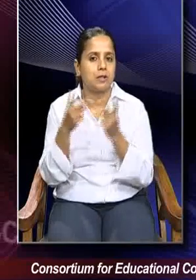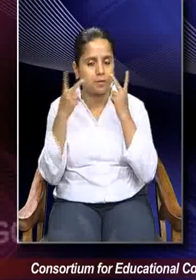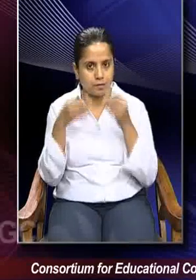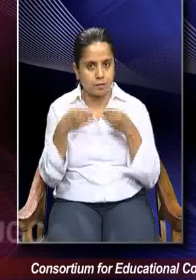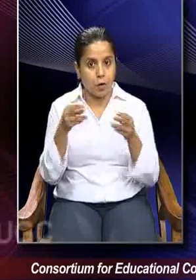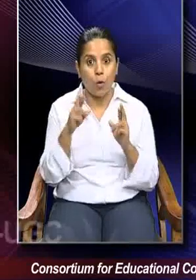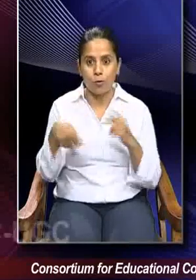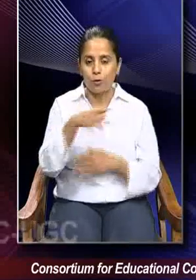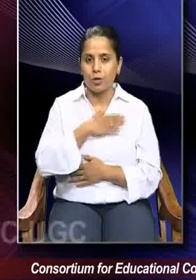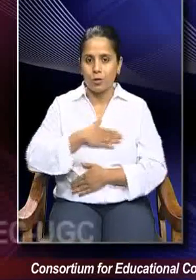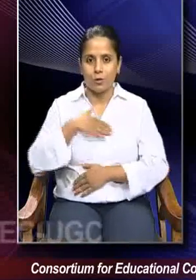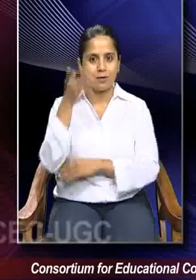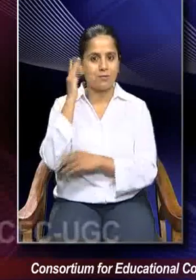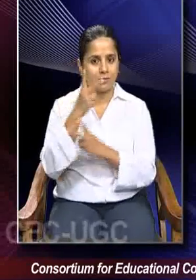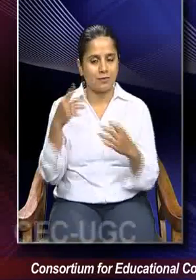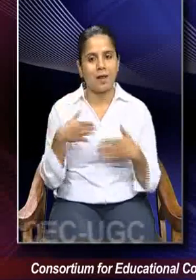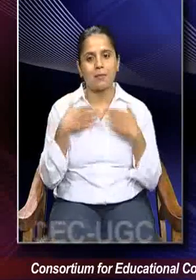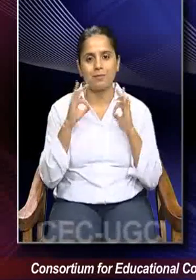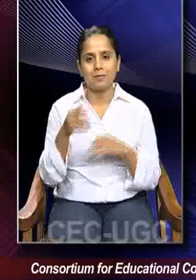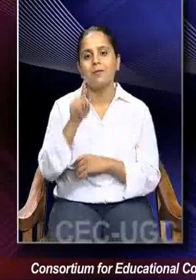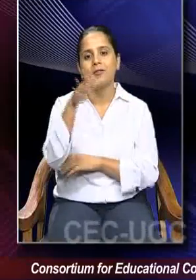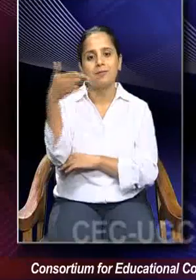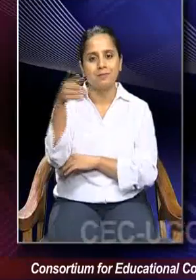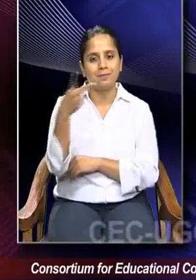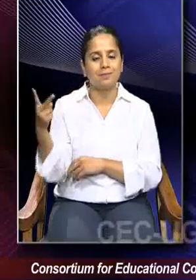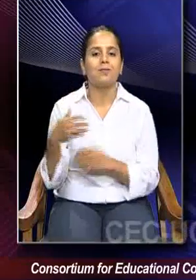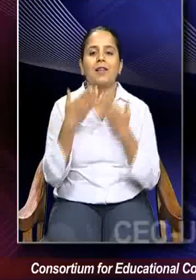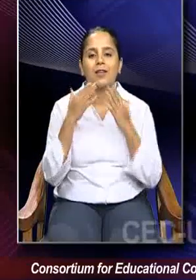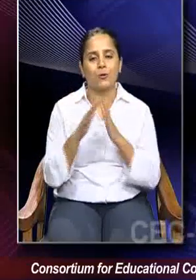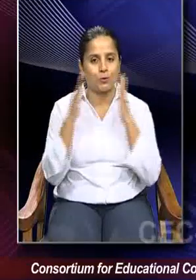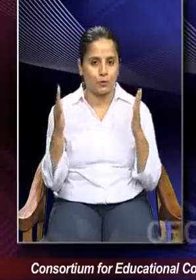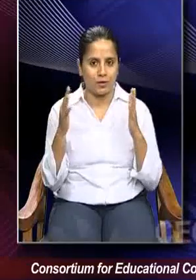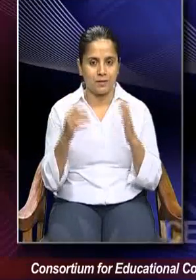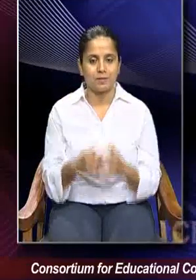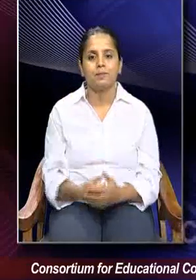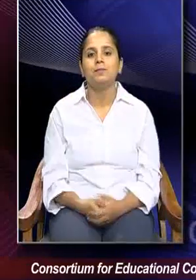Hope you enjoyed the lecture. Very happy Independence Day. Thank you so much.